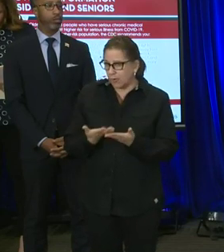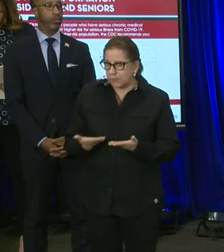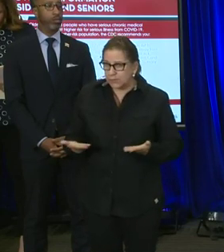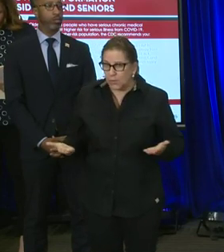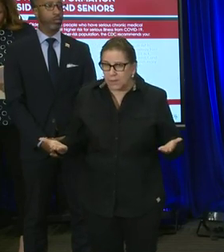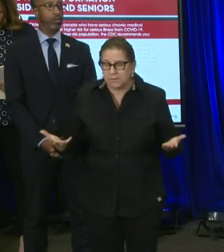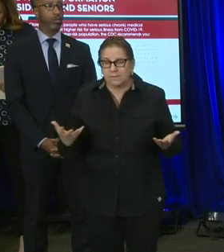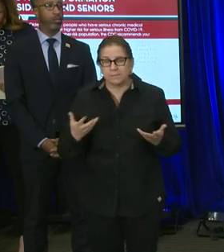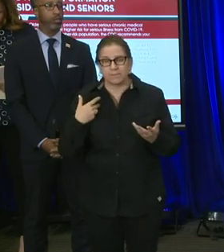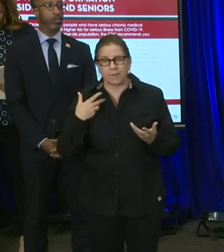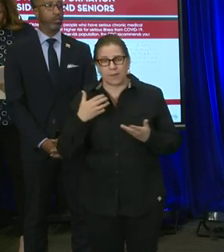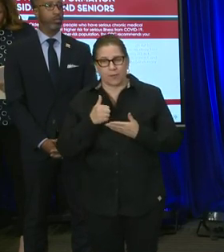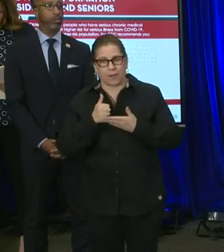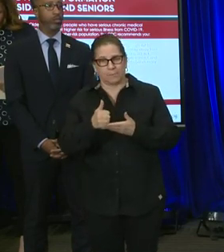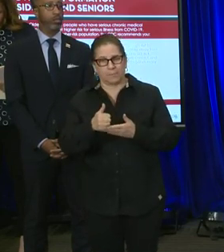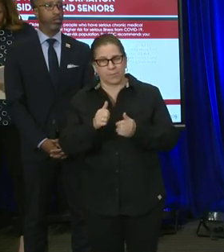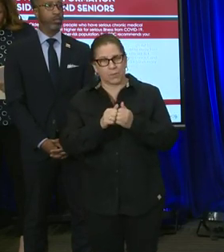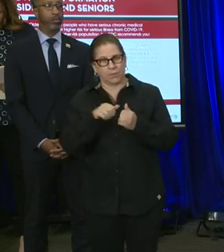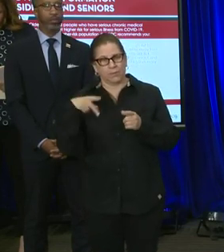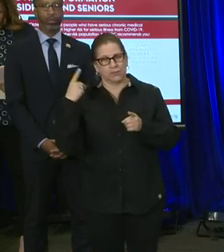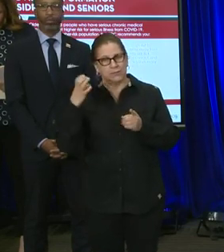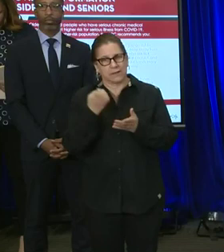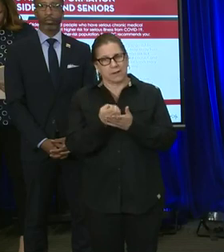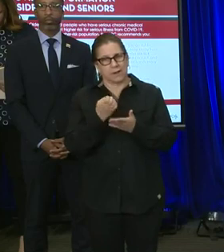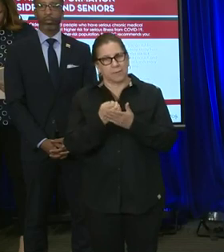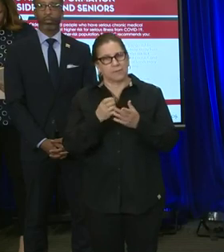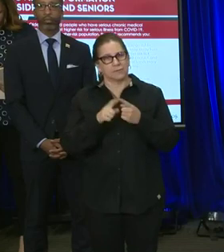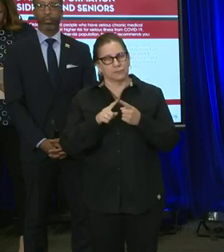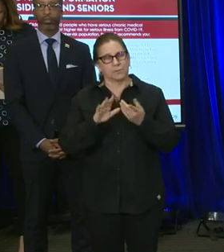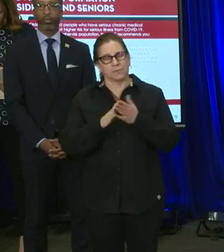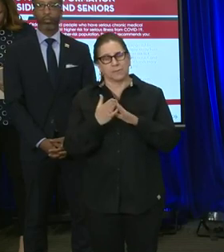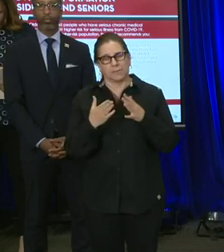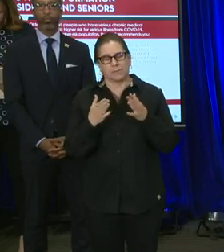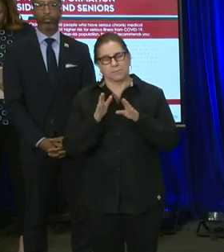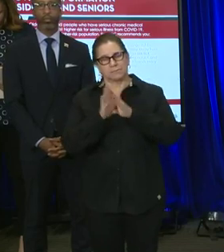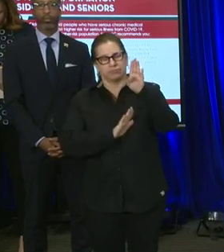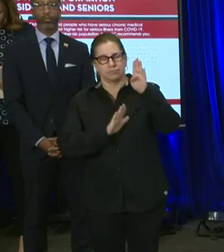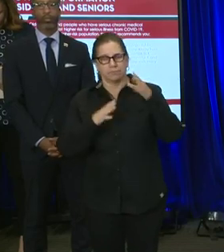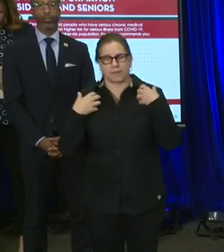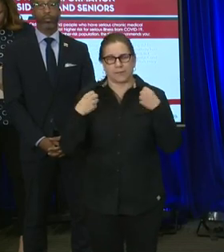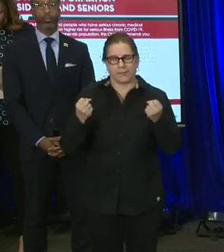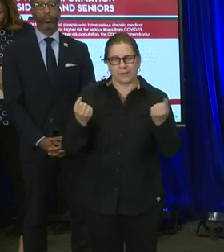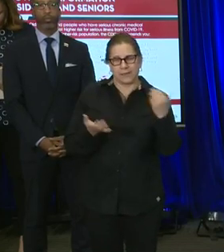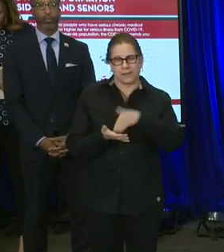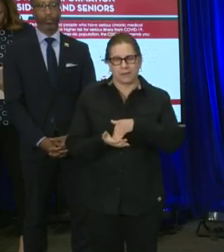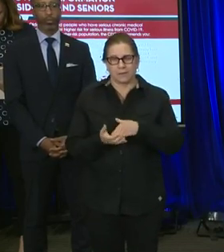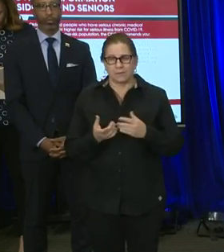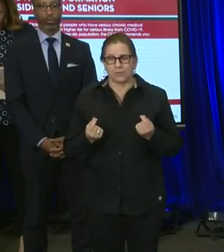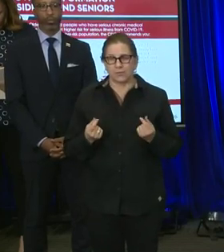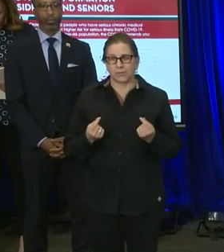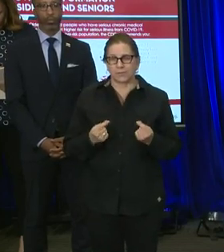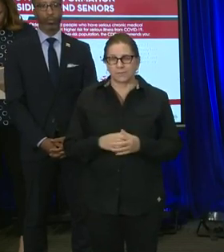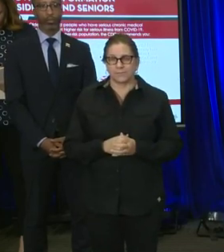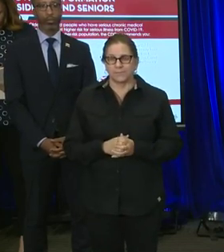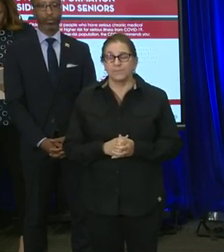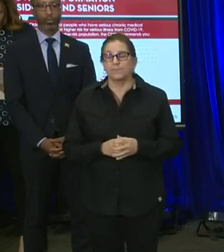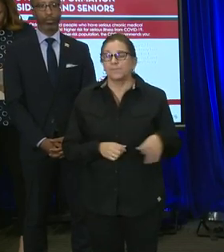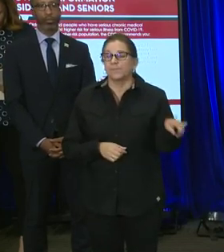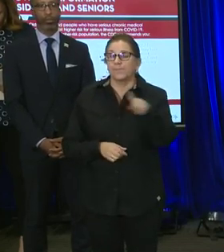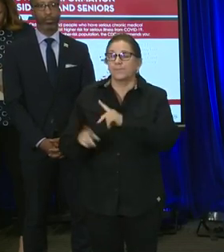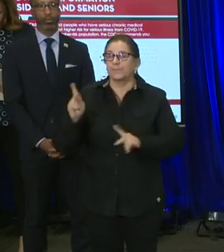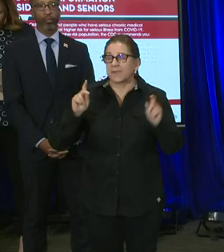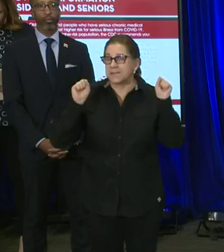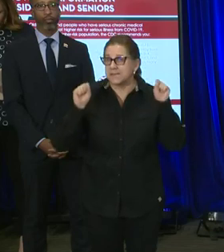recovery, as well as the steps residents can take to enroll in the district's unemployment compensation